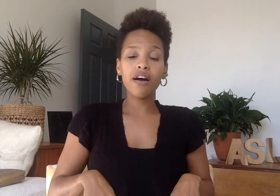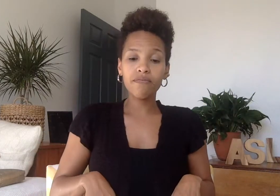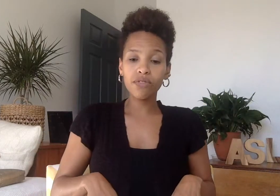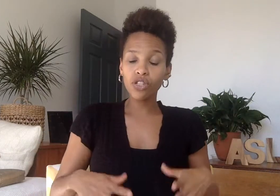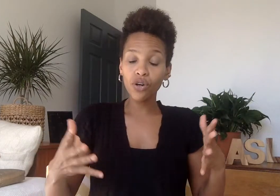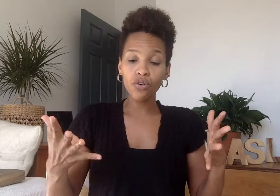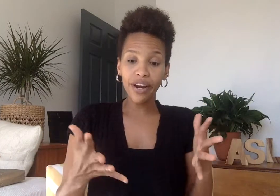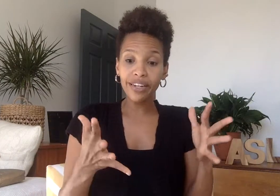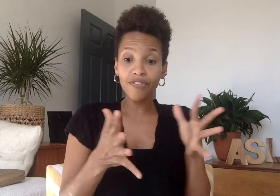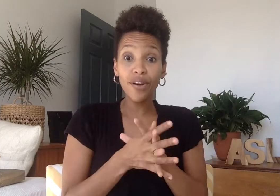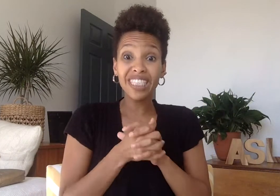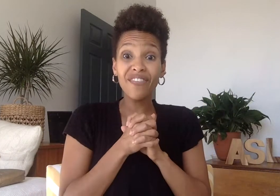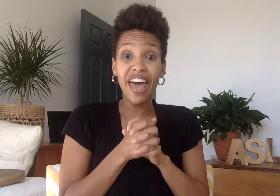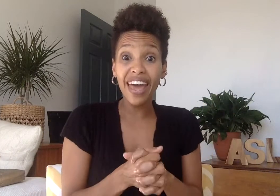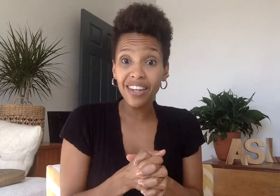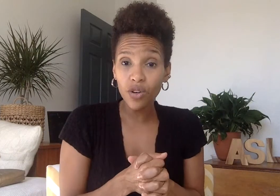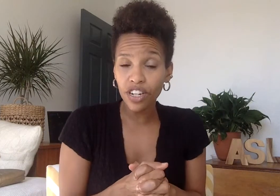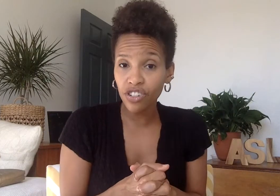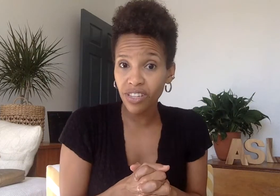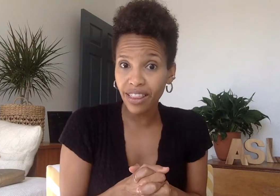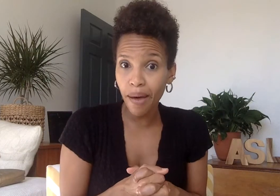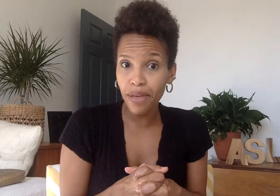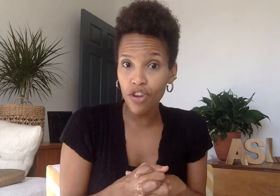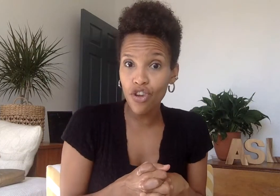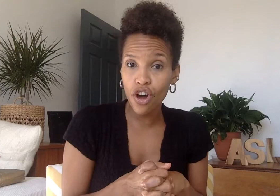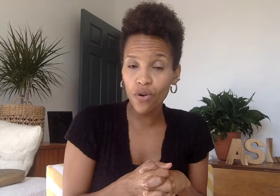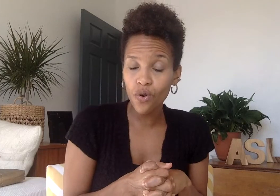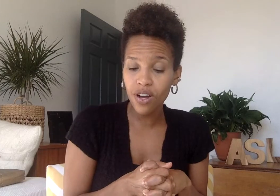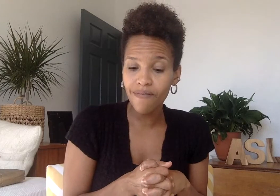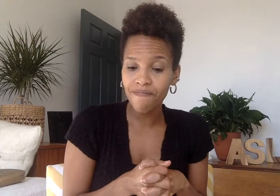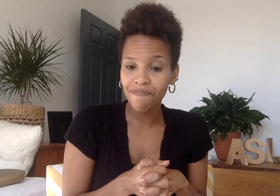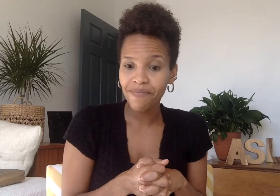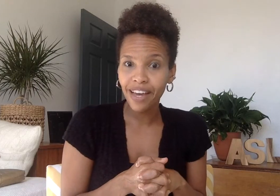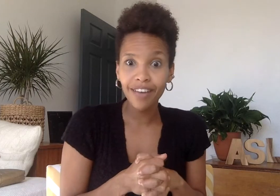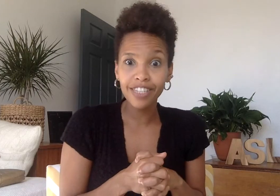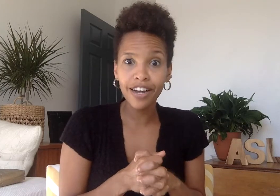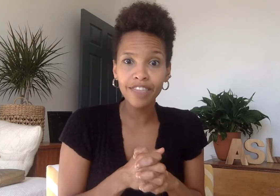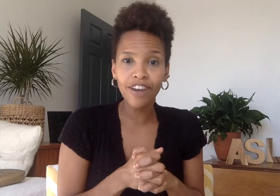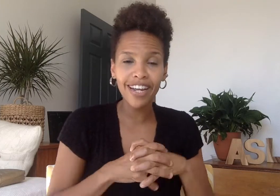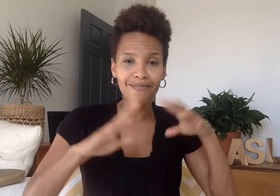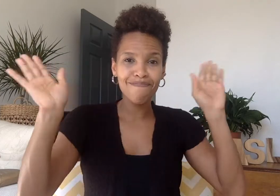So great. If you guys have any questions, let me know. And I'll see you guys on Friday.